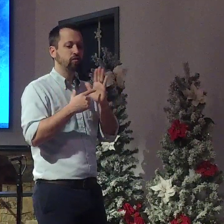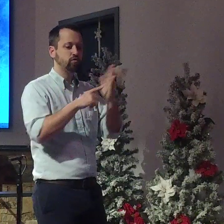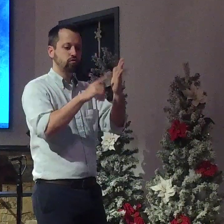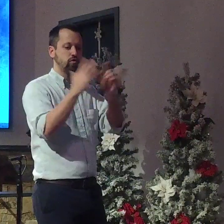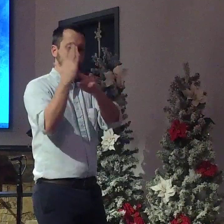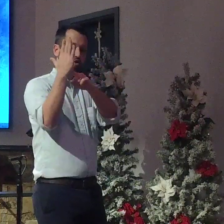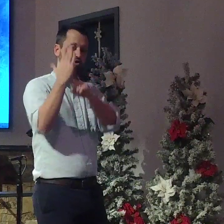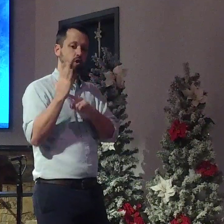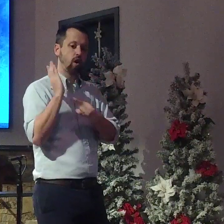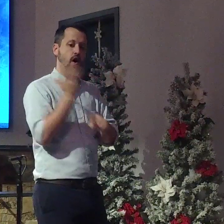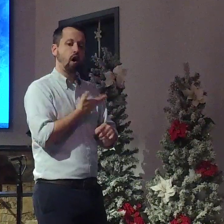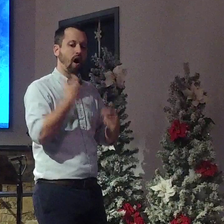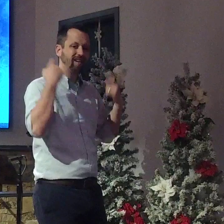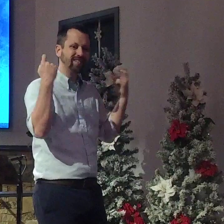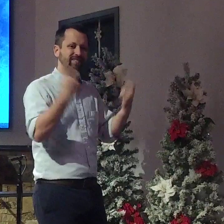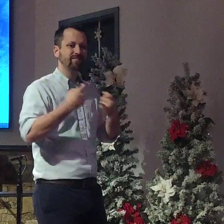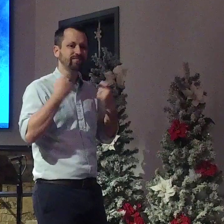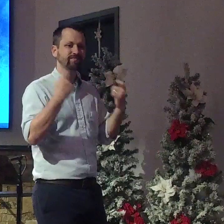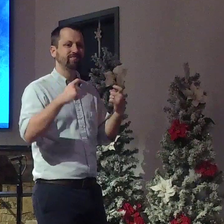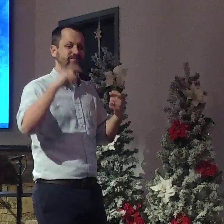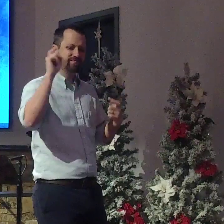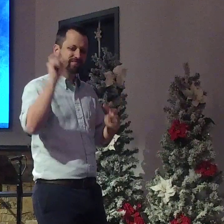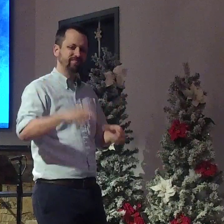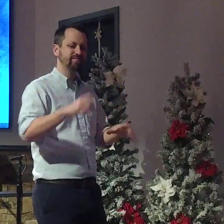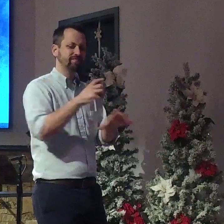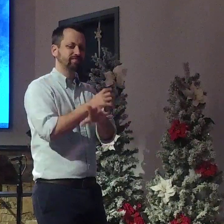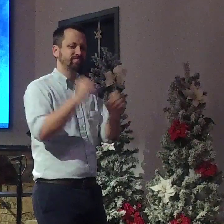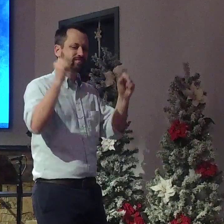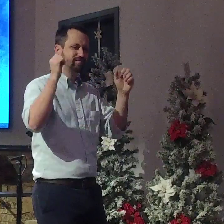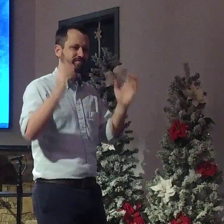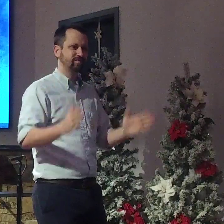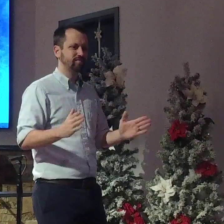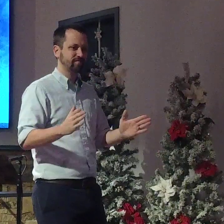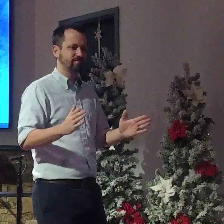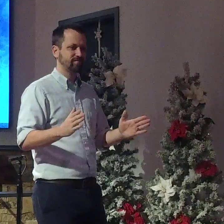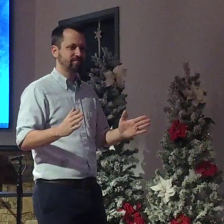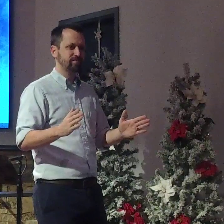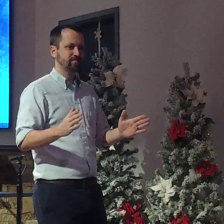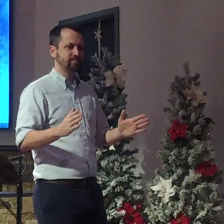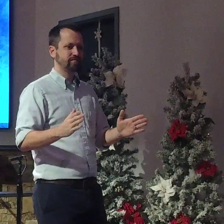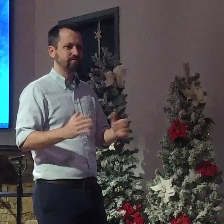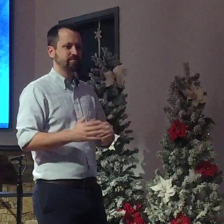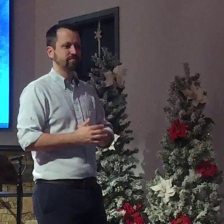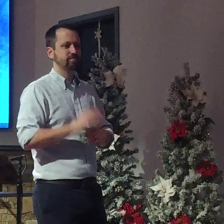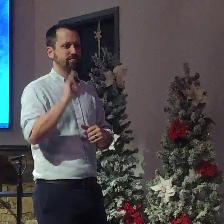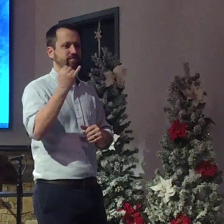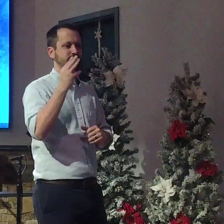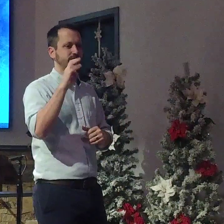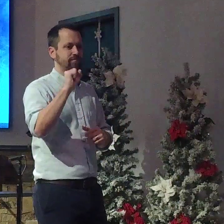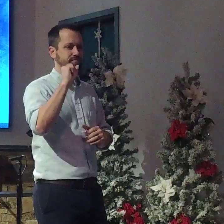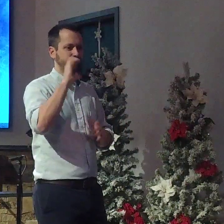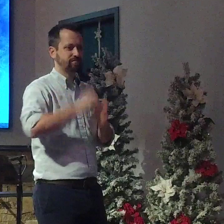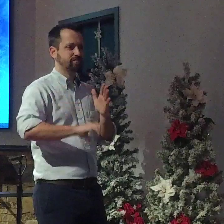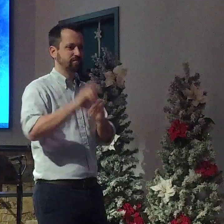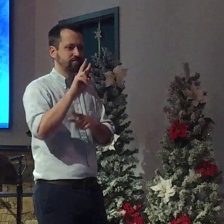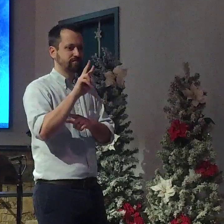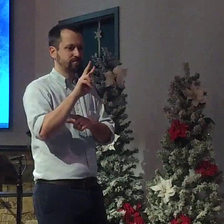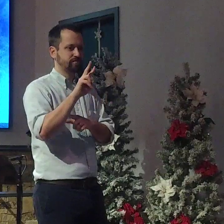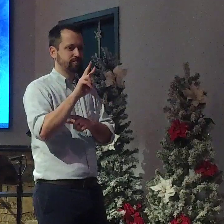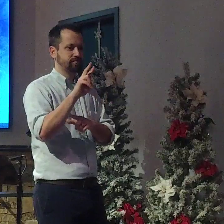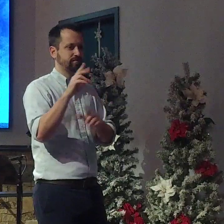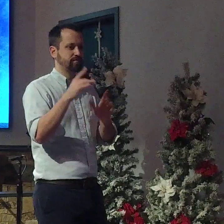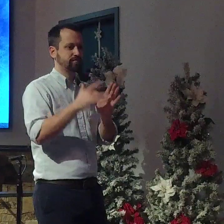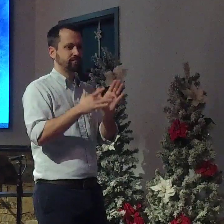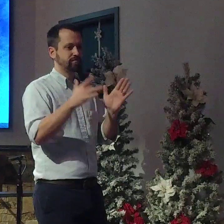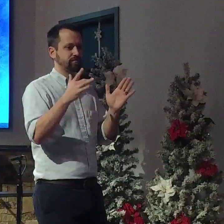Have you ever taken anything that didn't belong to you? Have you ever made anything in your life more important than God? Have you